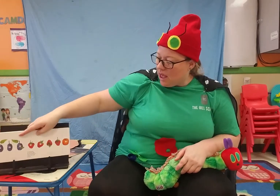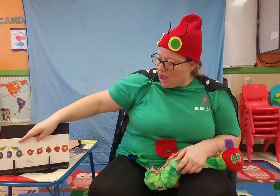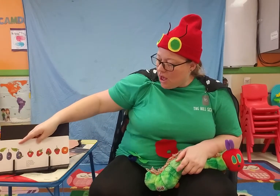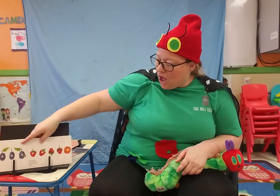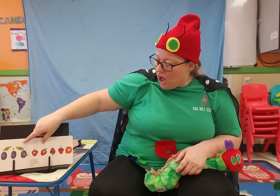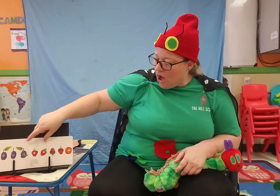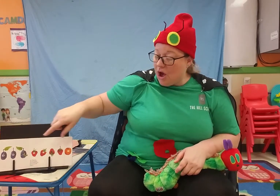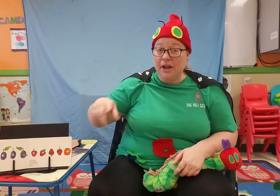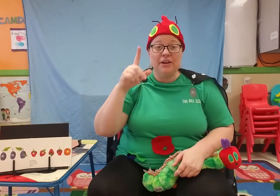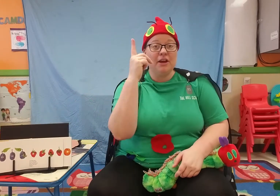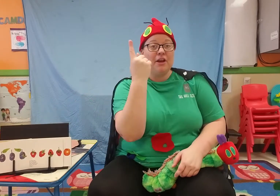on